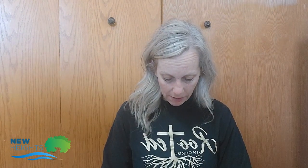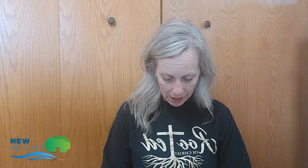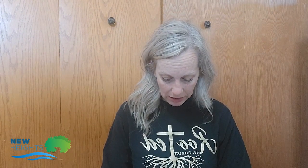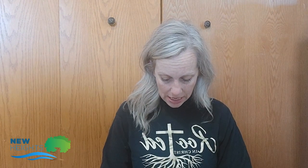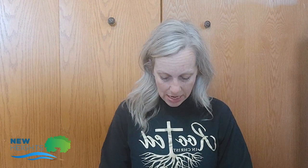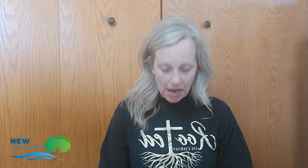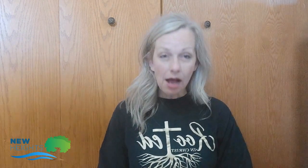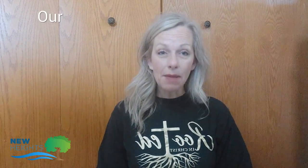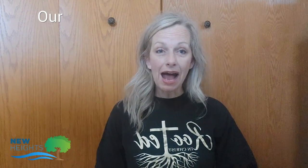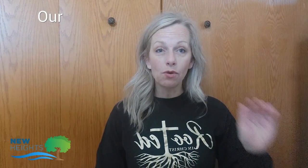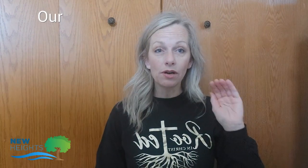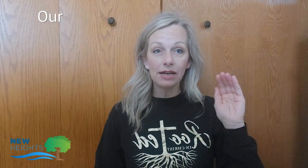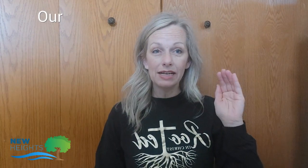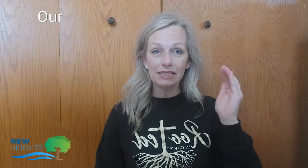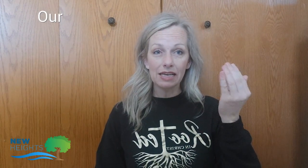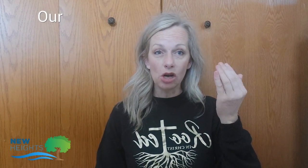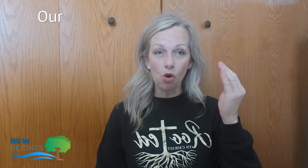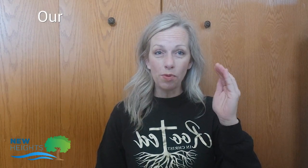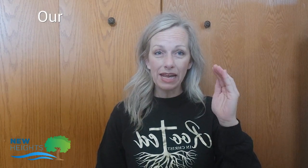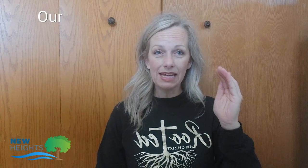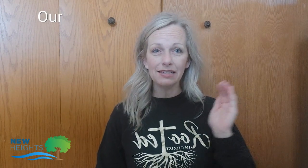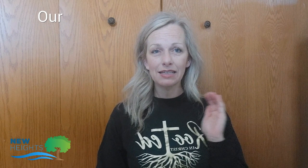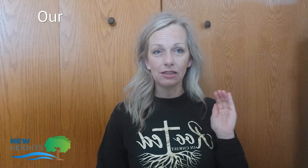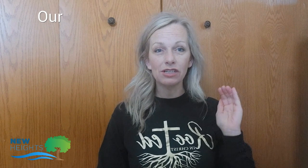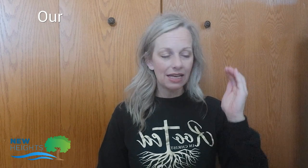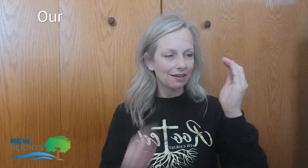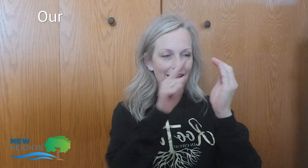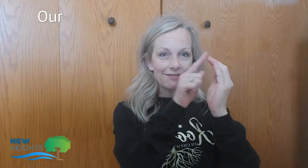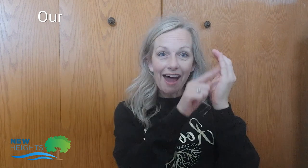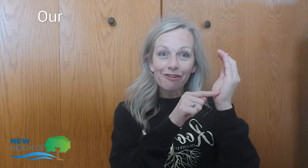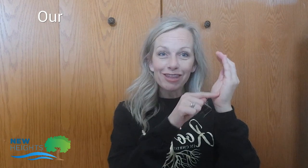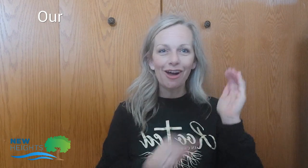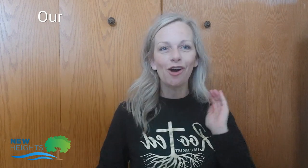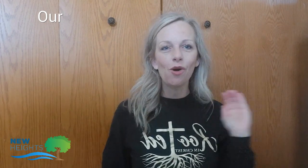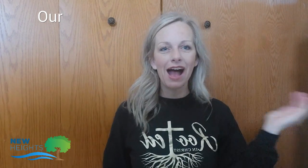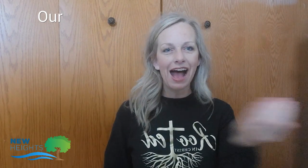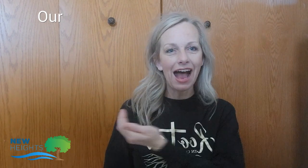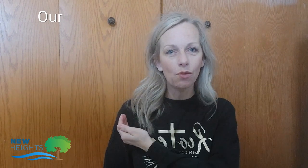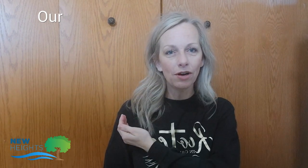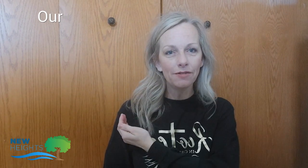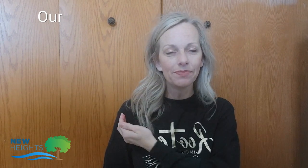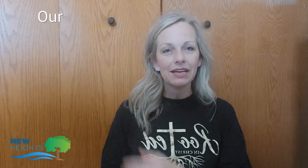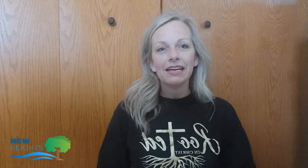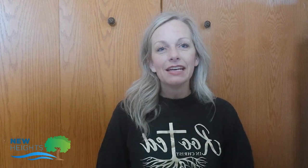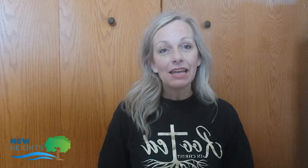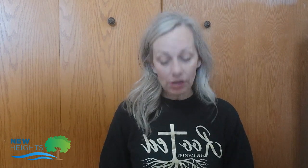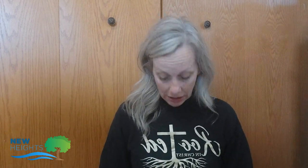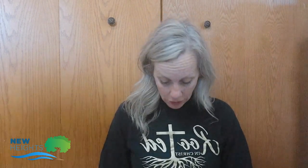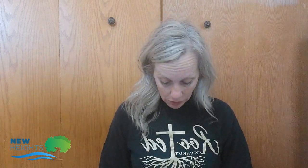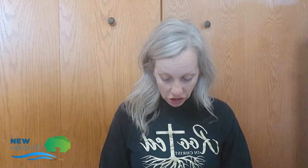about. Our is an open hand. It looks like kind of half of the O, our. Now, again, if you were to change